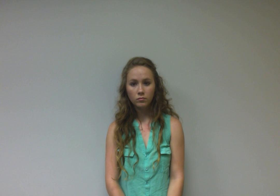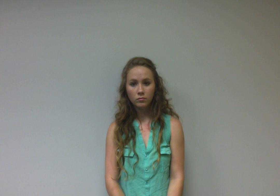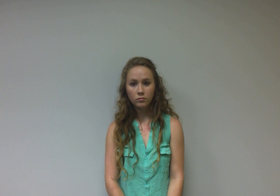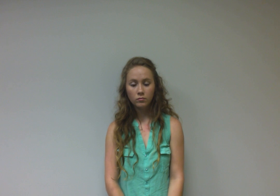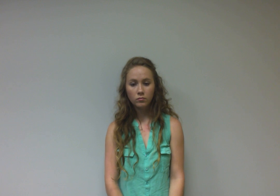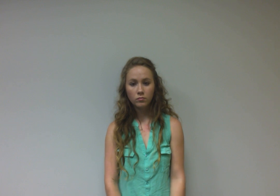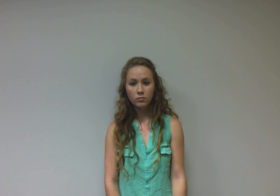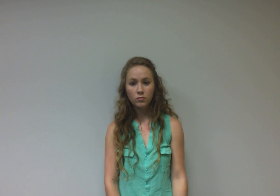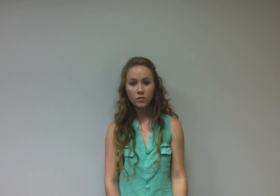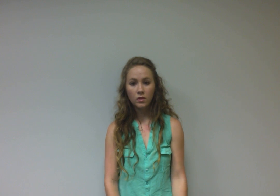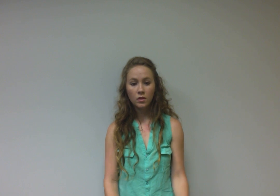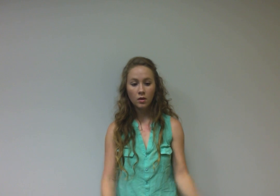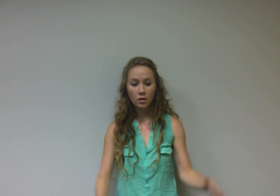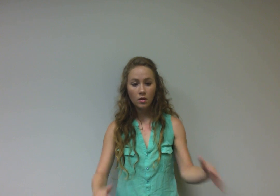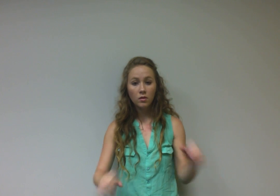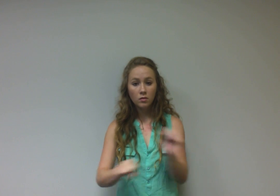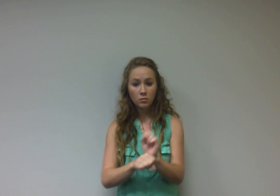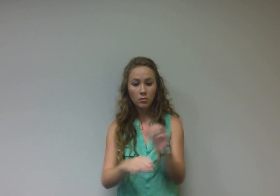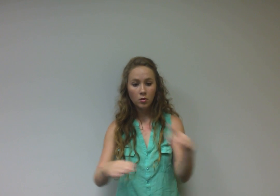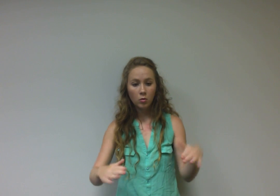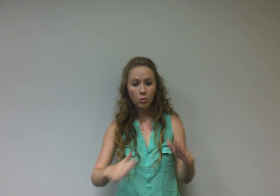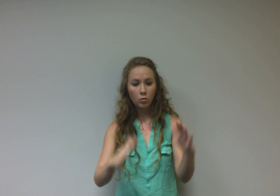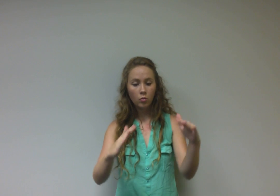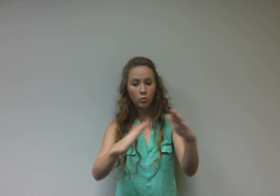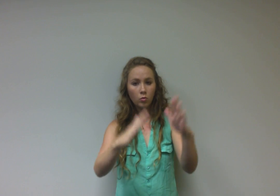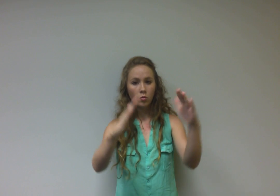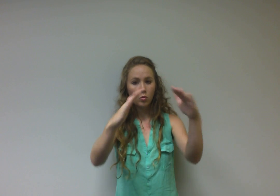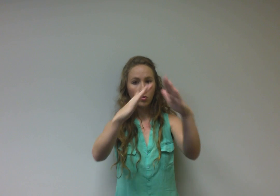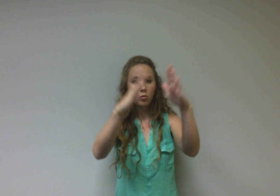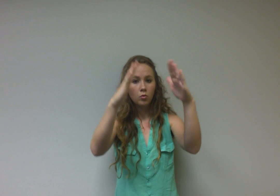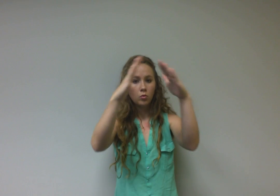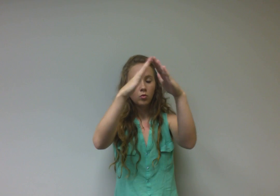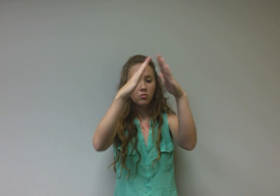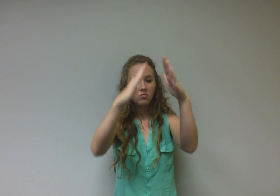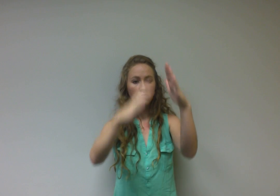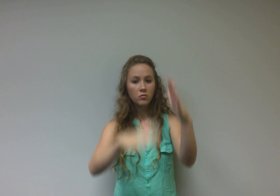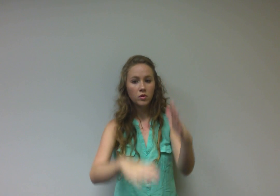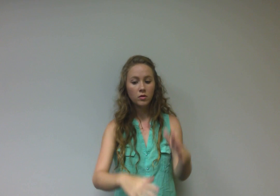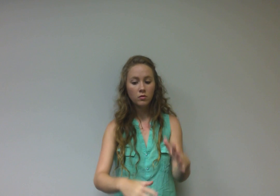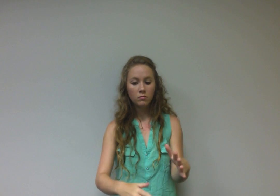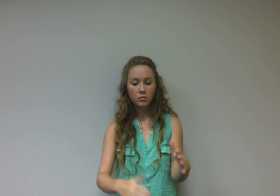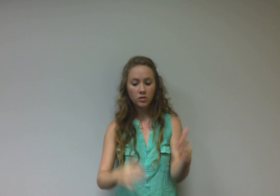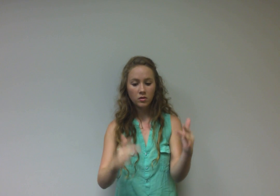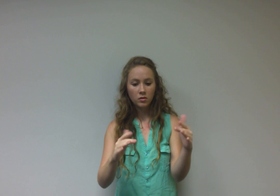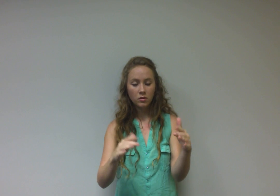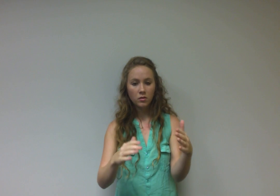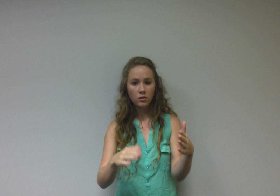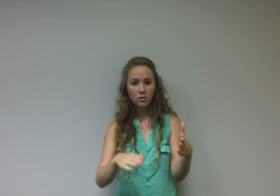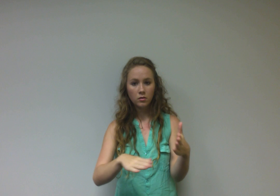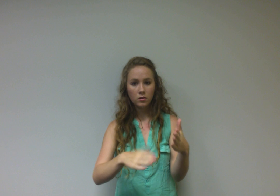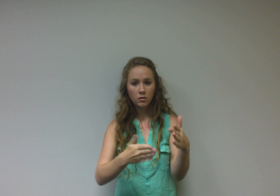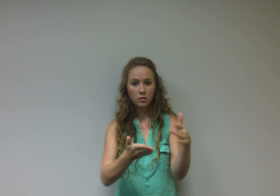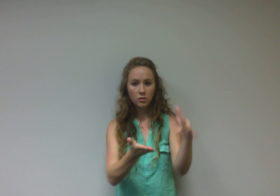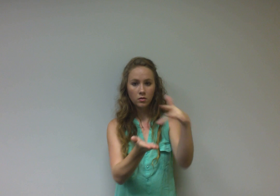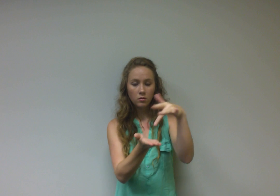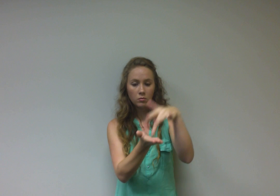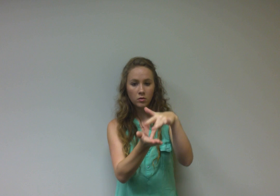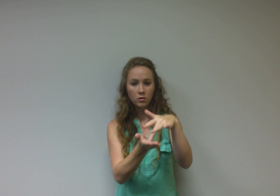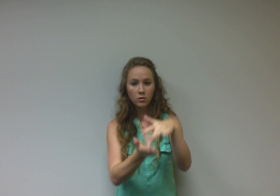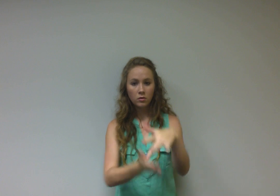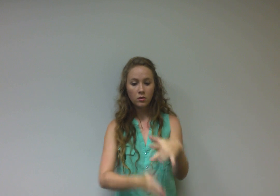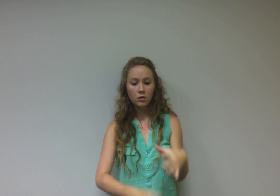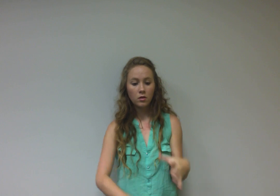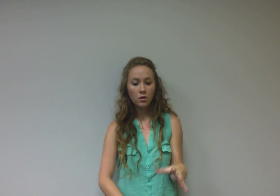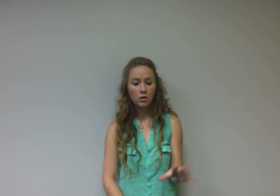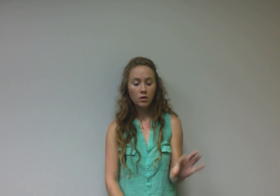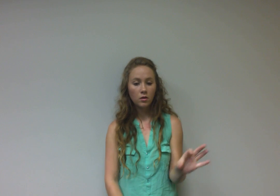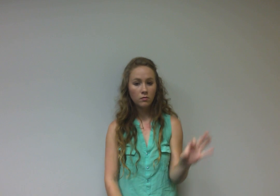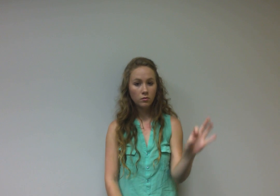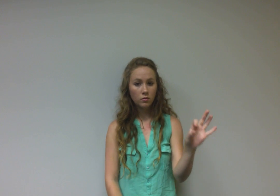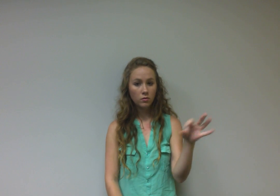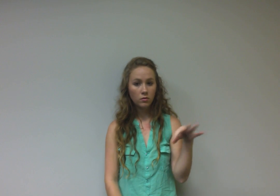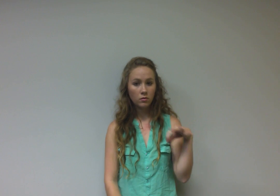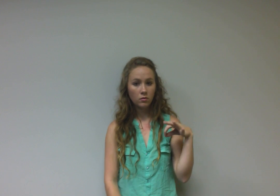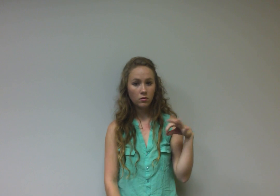Spain. Elevations exceed 3,000 meters, and it's near the snow line that you find alpine